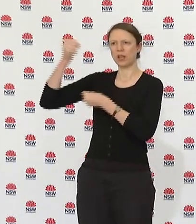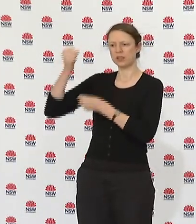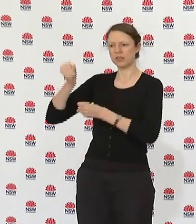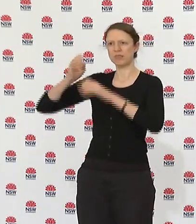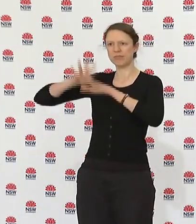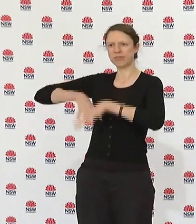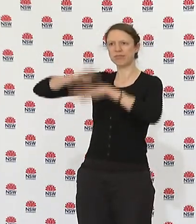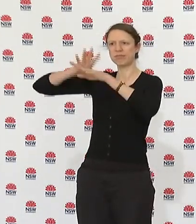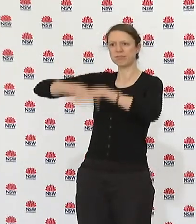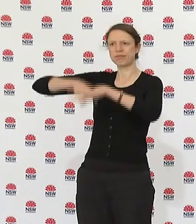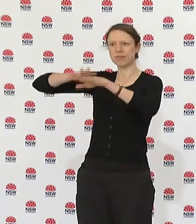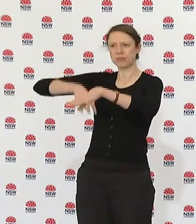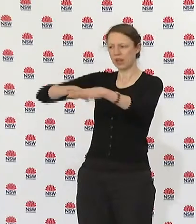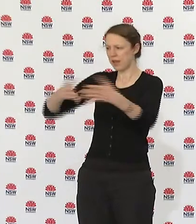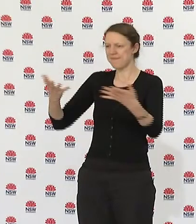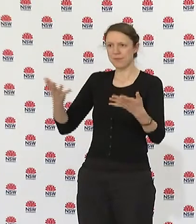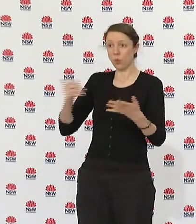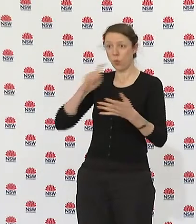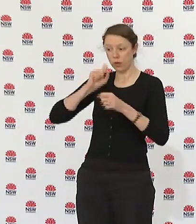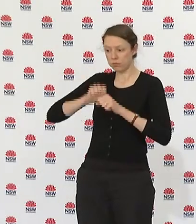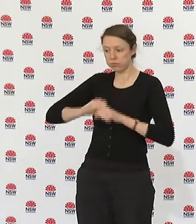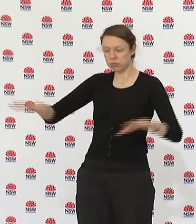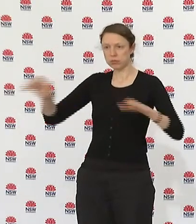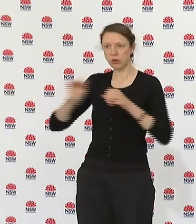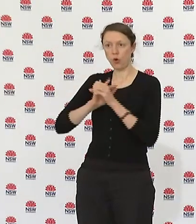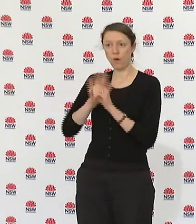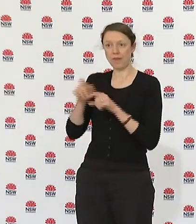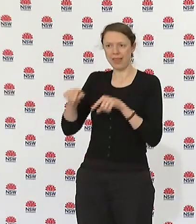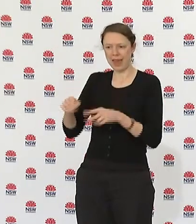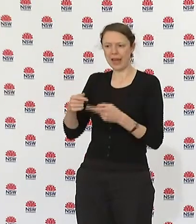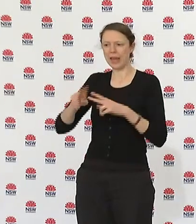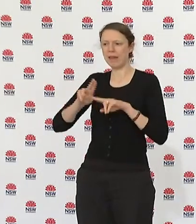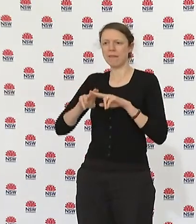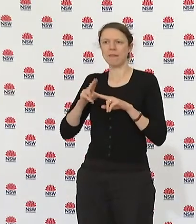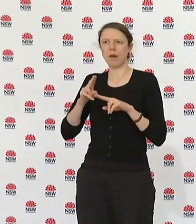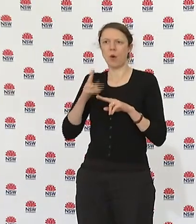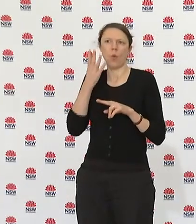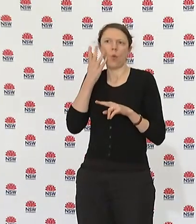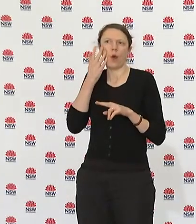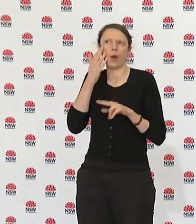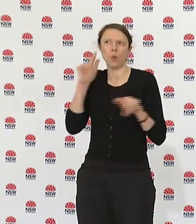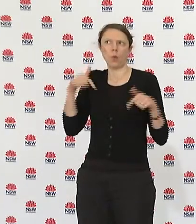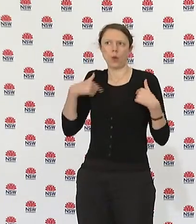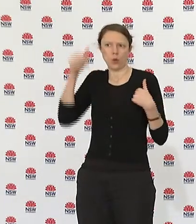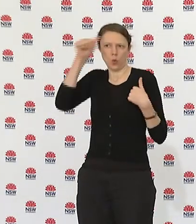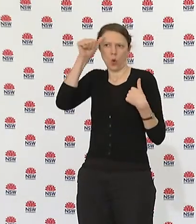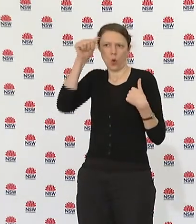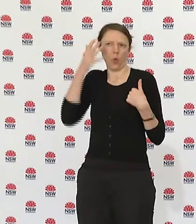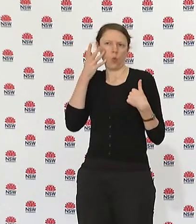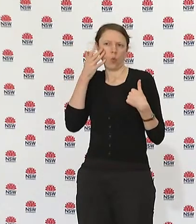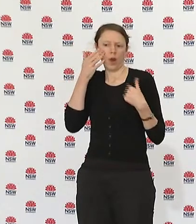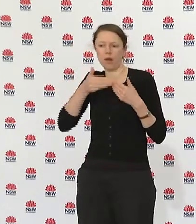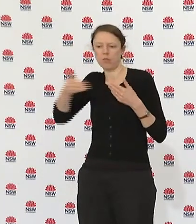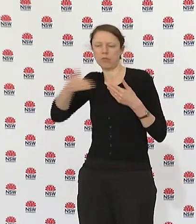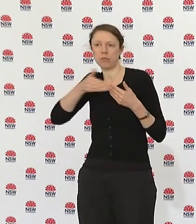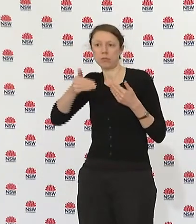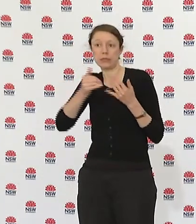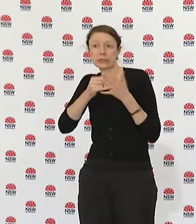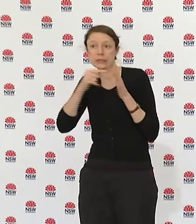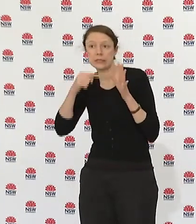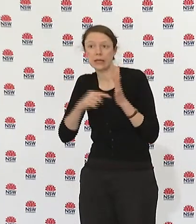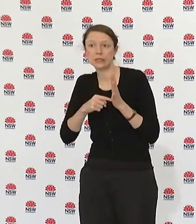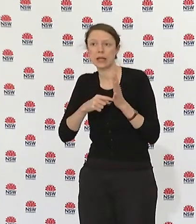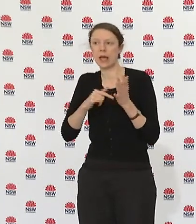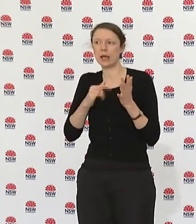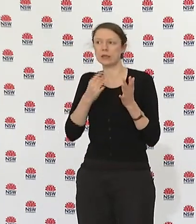if we get to Saturday and there isn't a big explosion of cases, does that mean we've avoided a bigger outbreak? What's the sort of time frame on that?